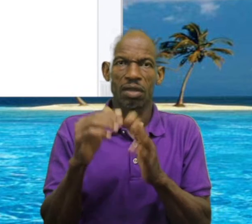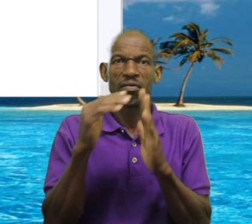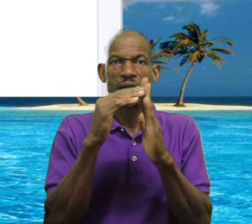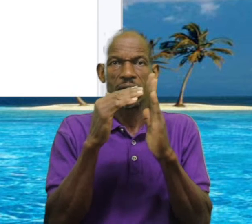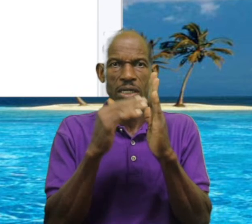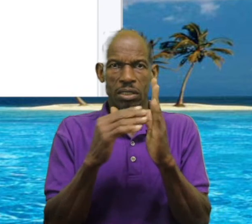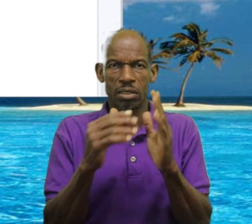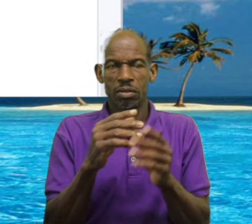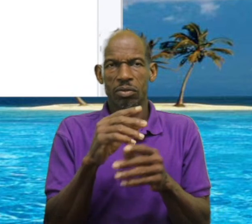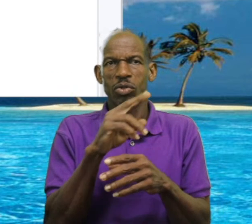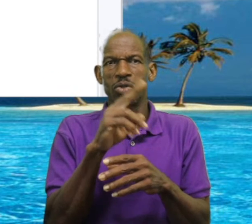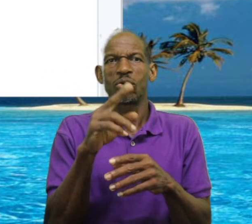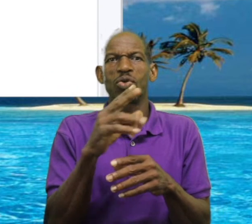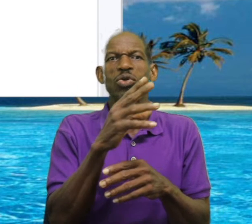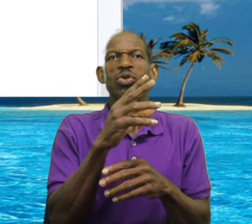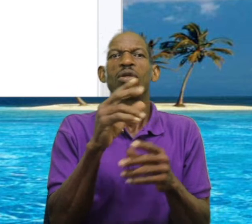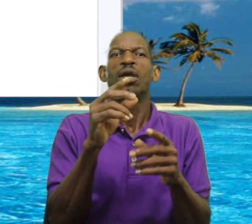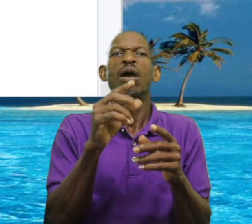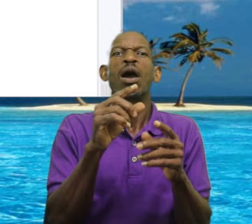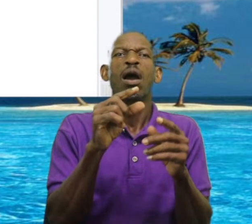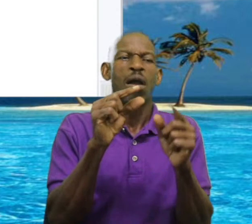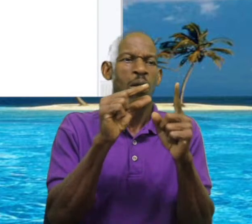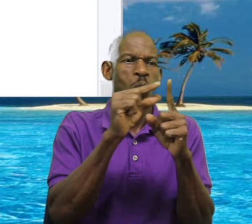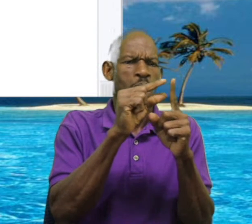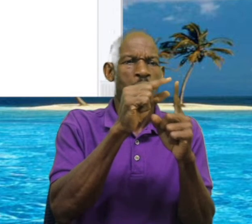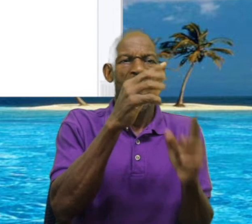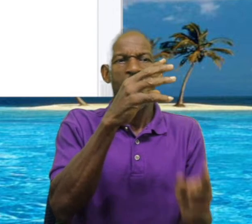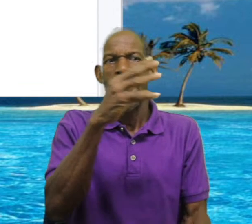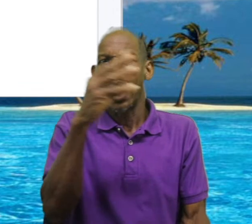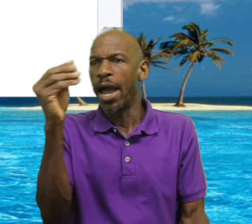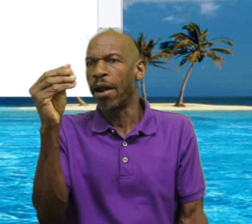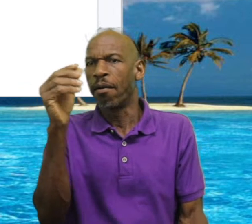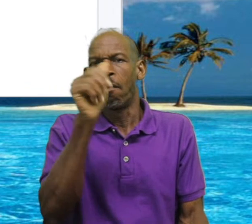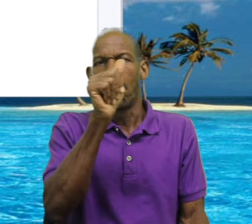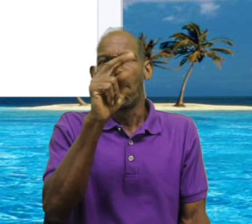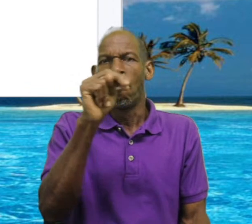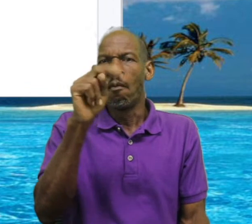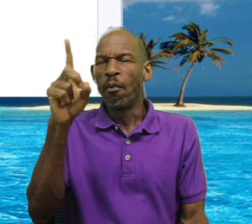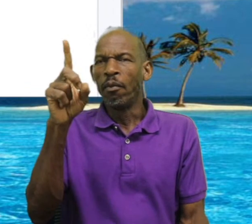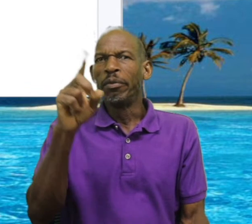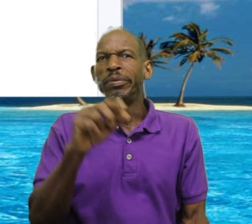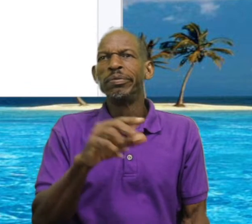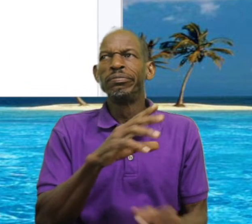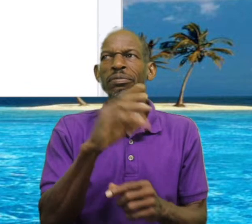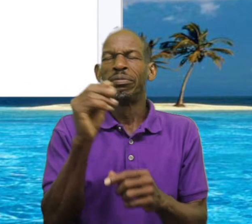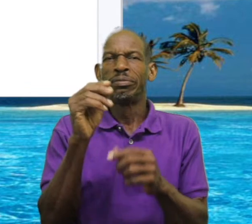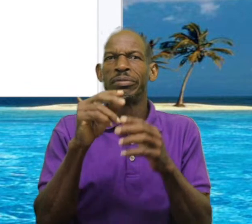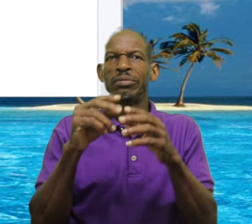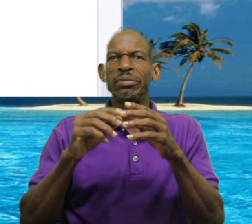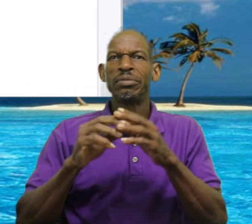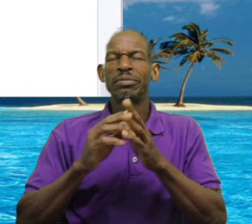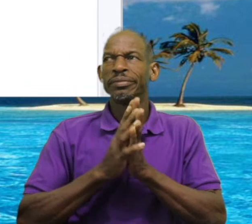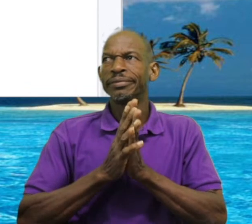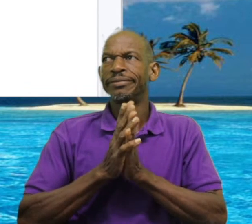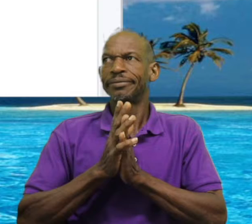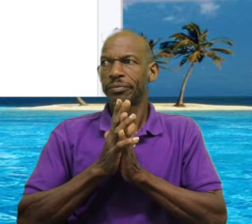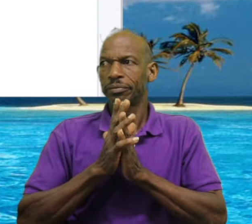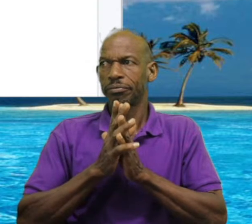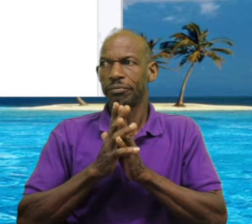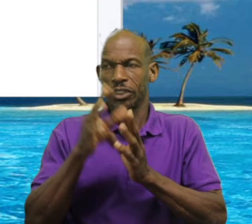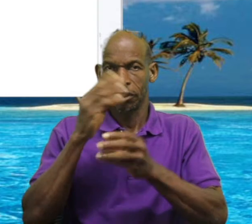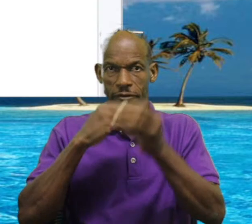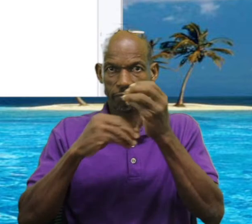and the list is usually 2 of them together. So I'm just going to my next board.